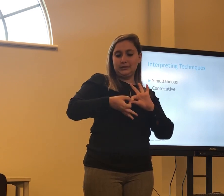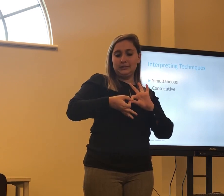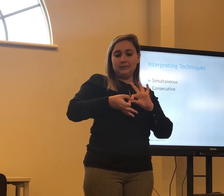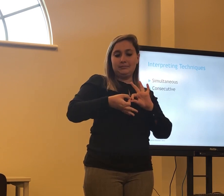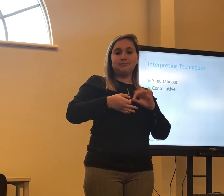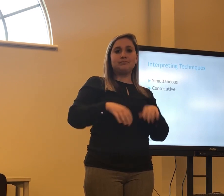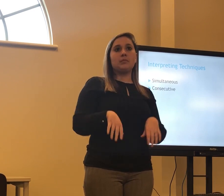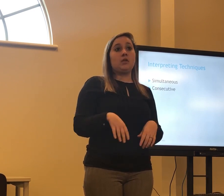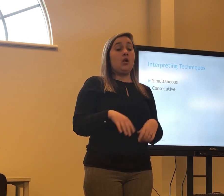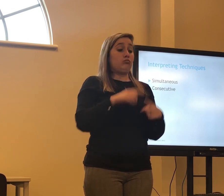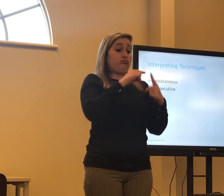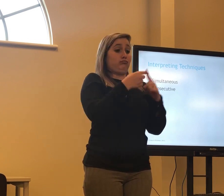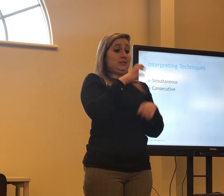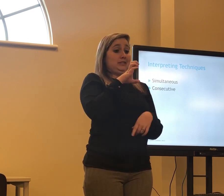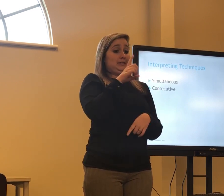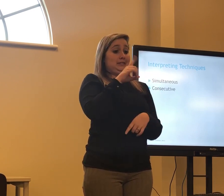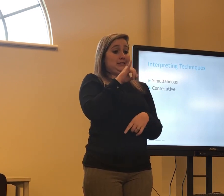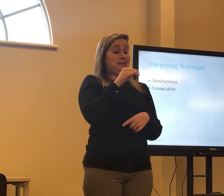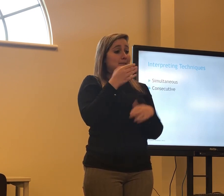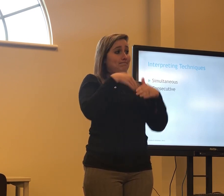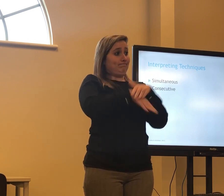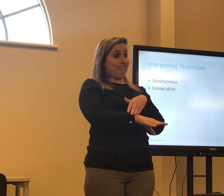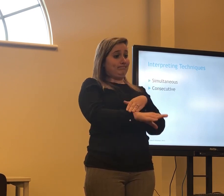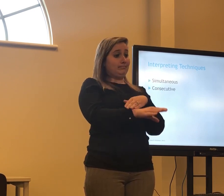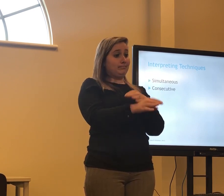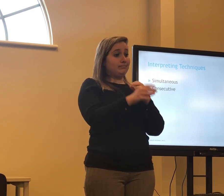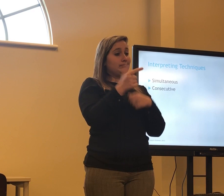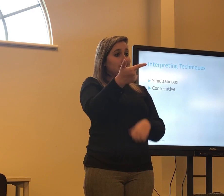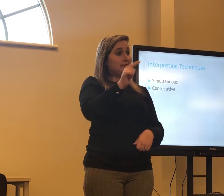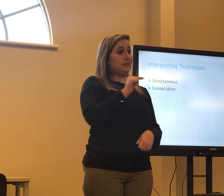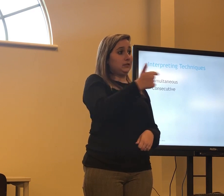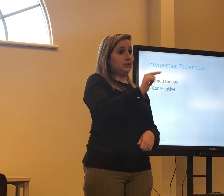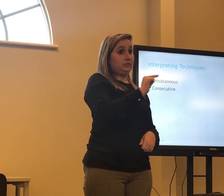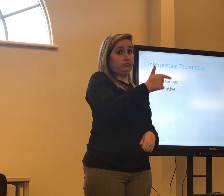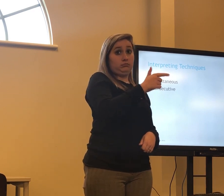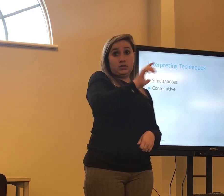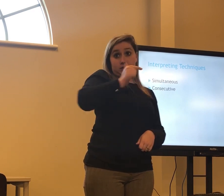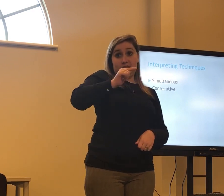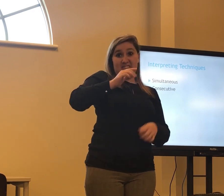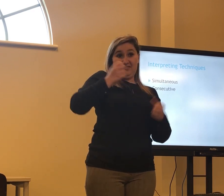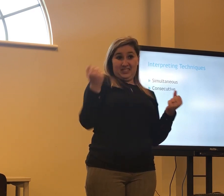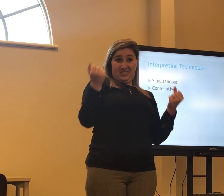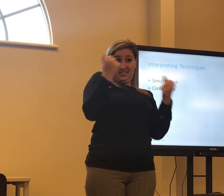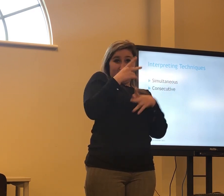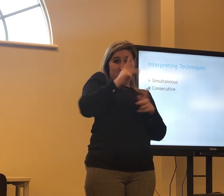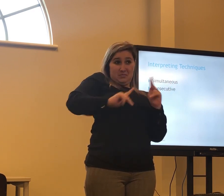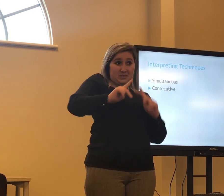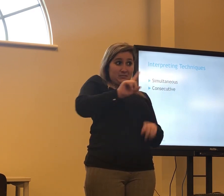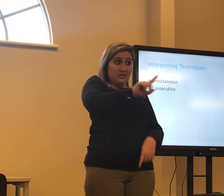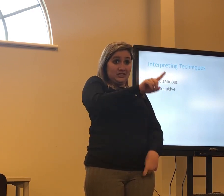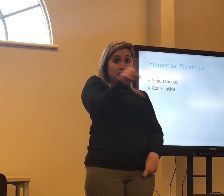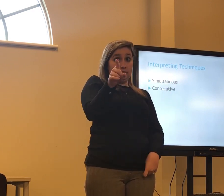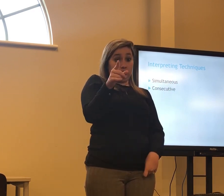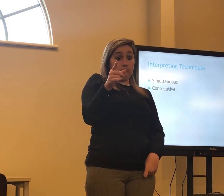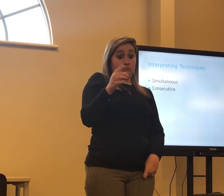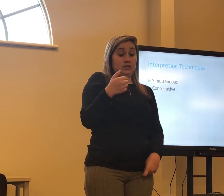interpreting. Does consecutive interpreting scare anyone? It did me. When I was just finishing